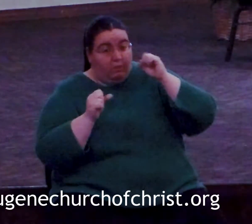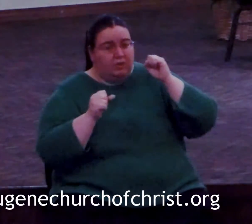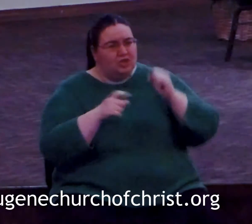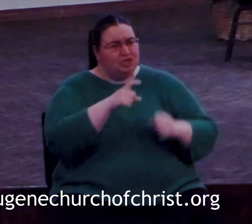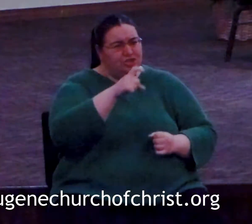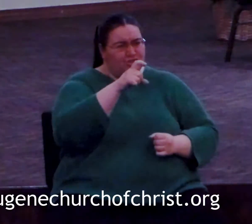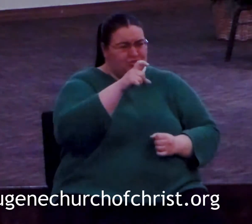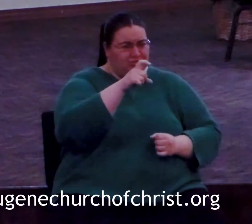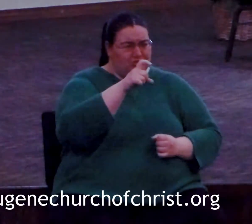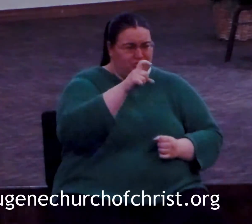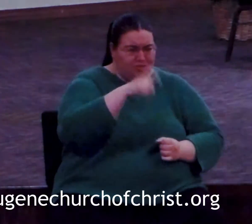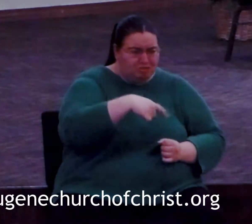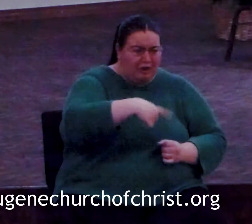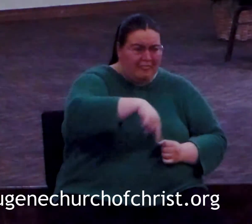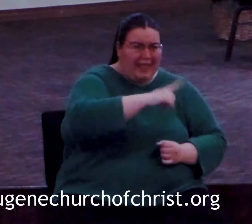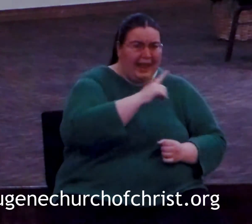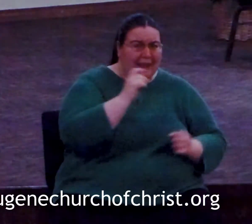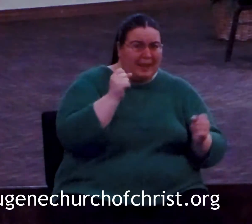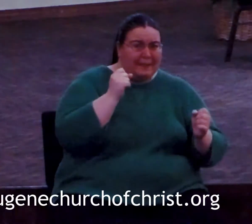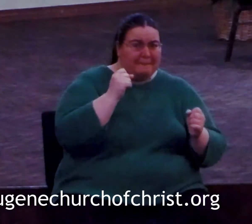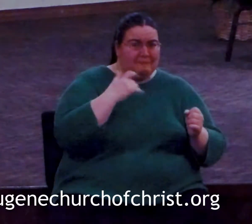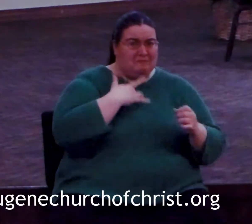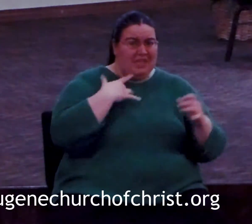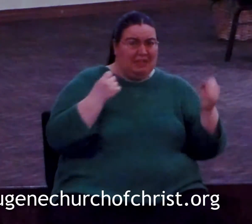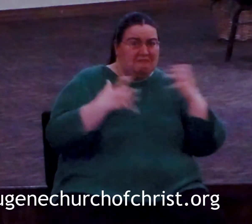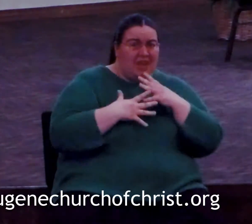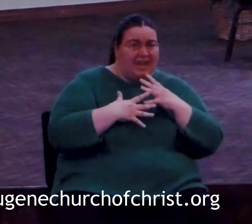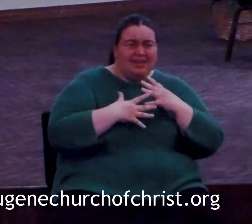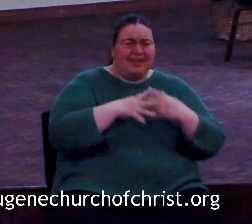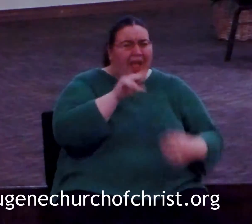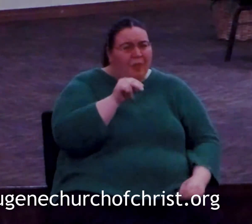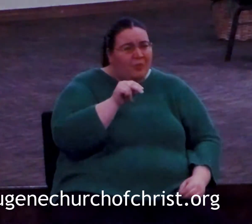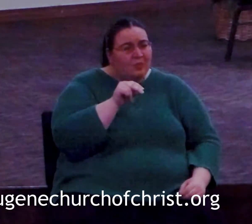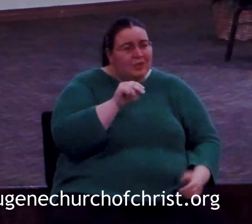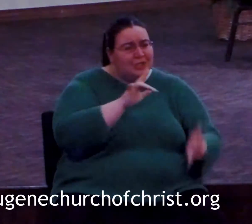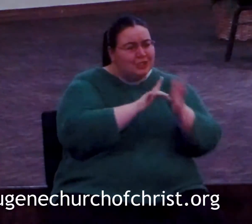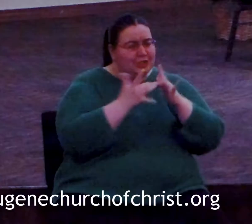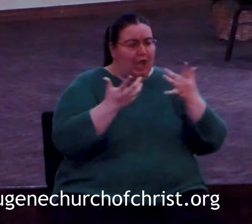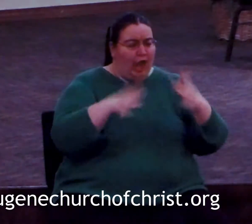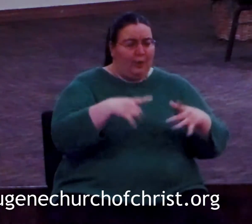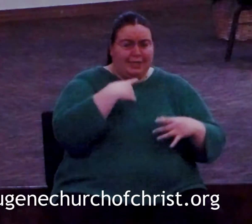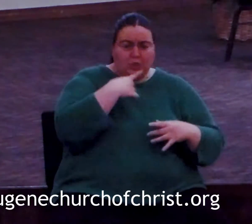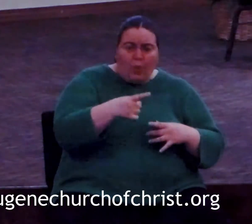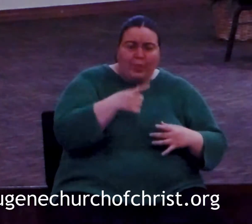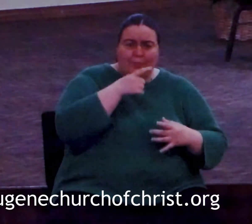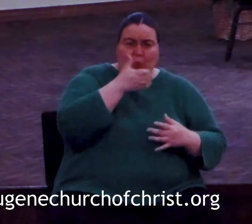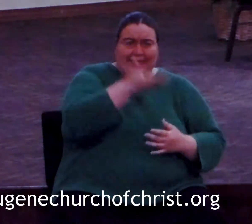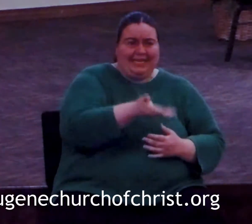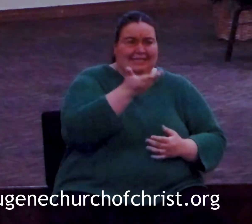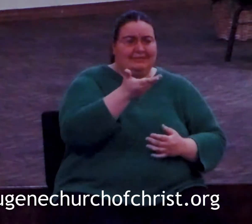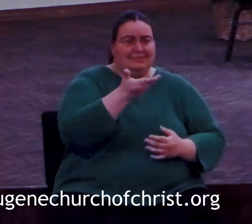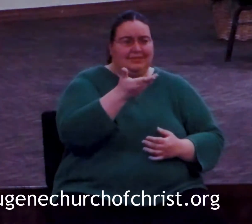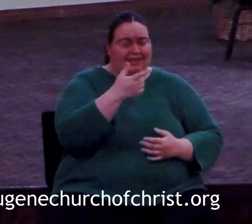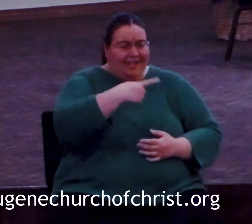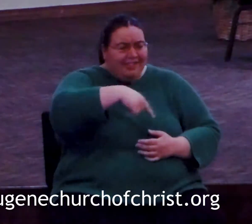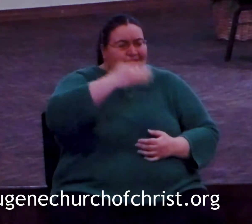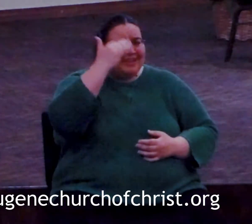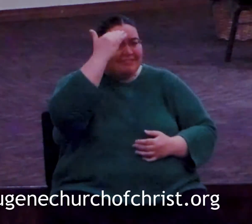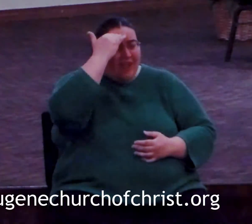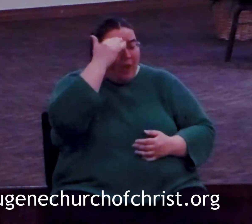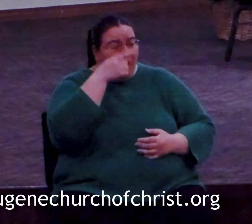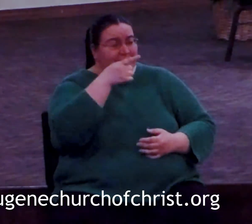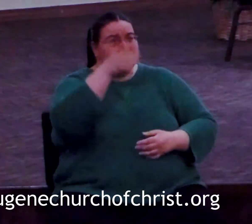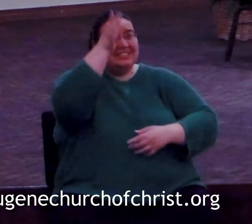point? No, because he's told them who he is. And so if you know he's God, he is the Son of God,